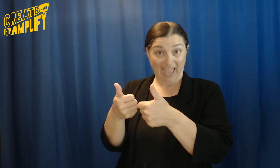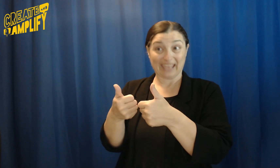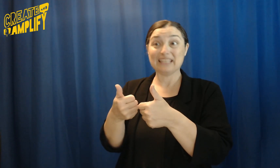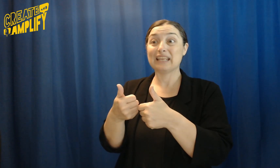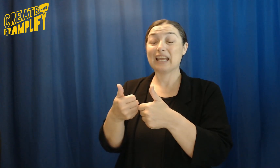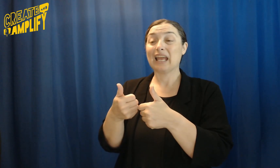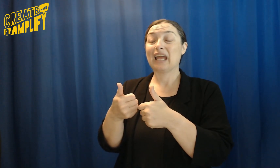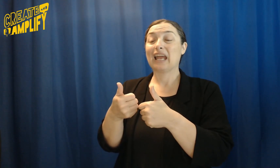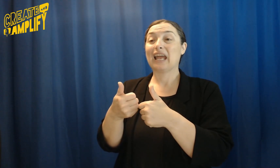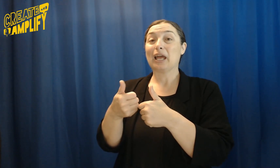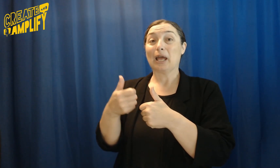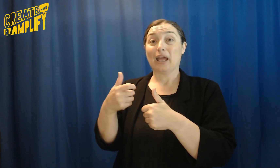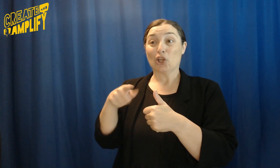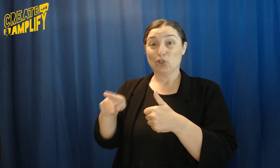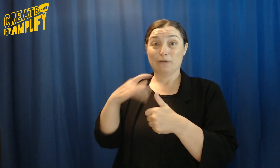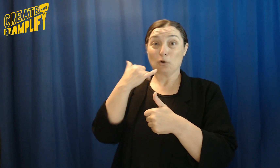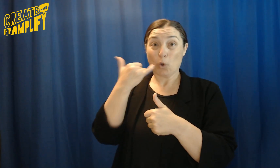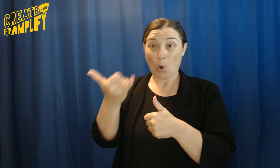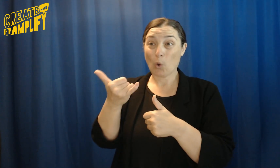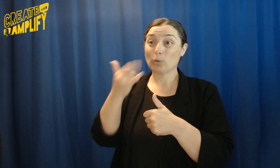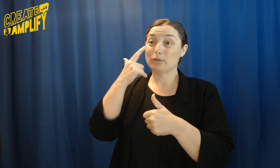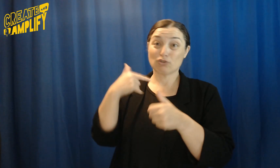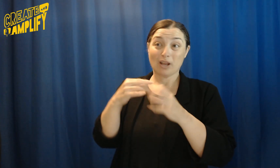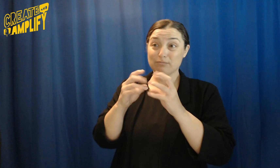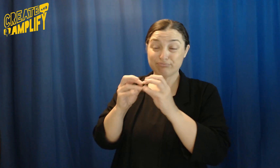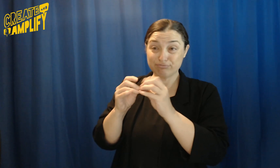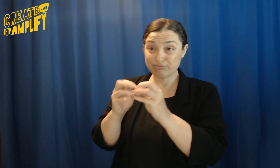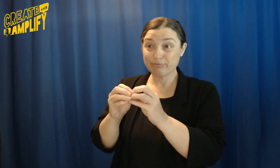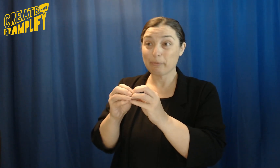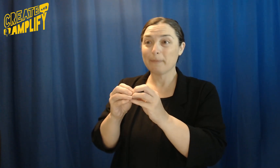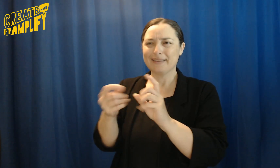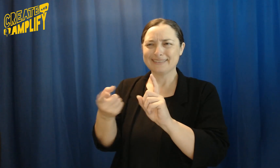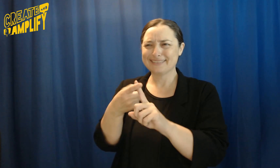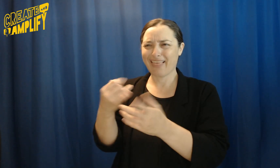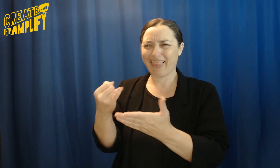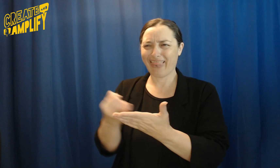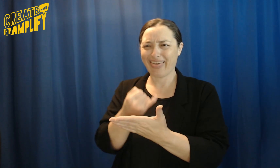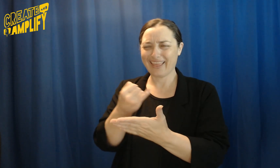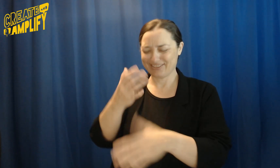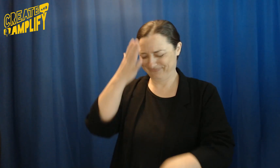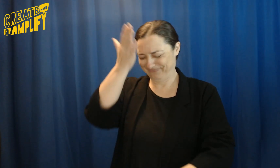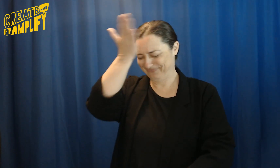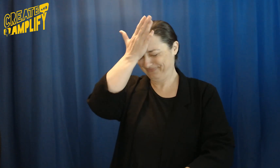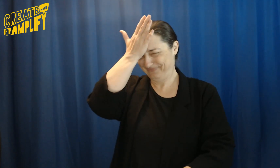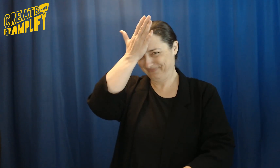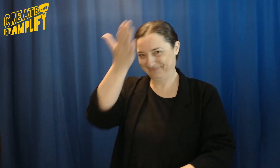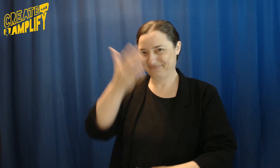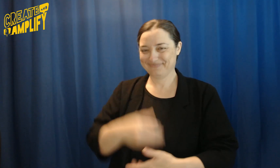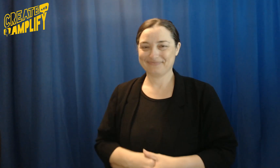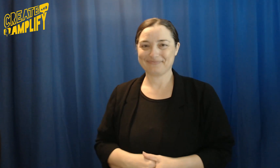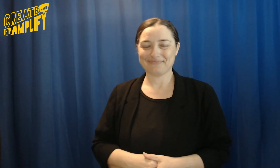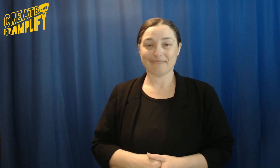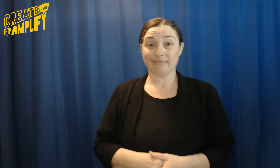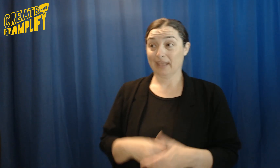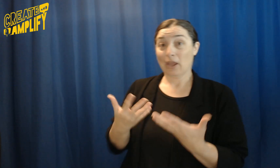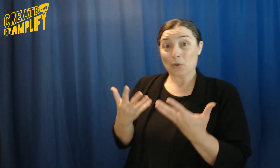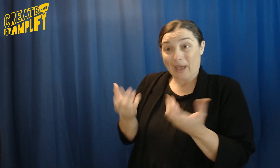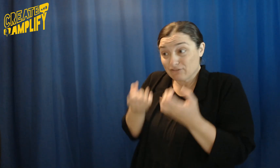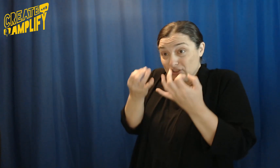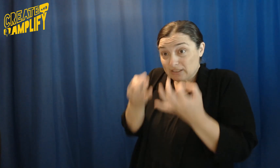twice. I have to laugh because it's so ridiculous. And you have to weigh up whether or not you have the spoons